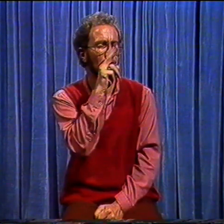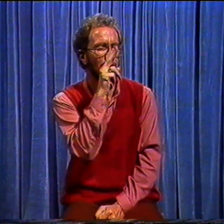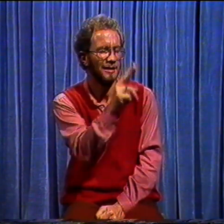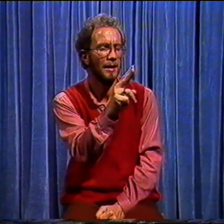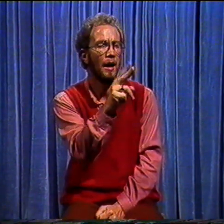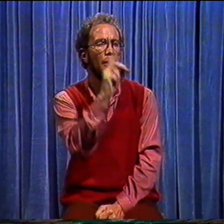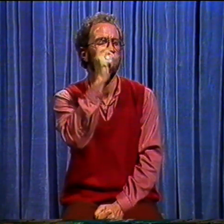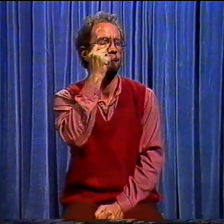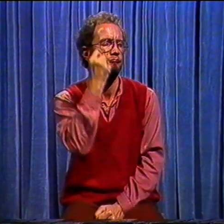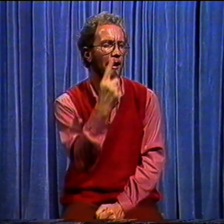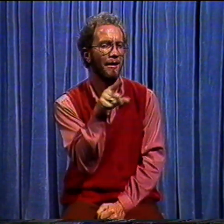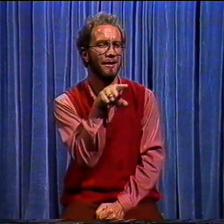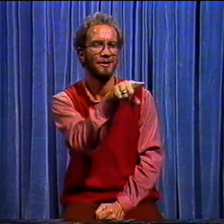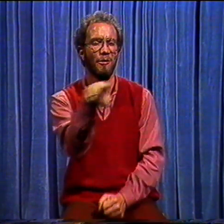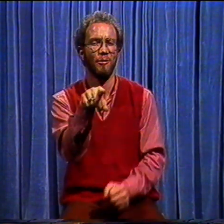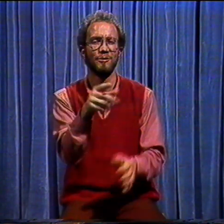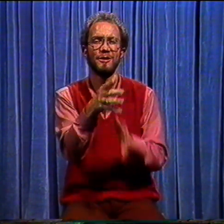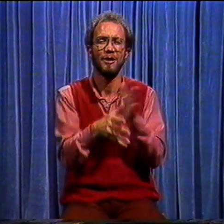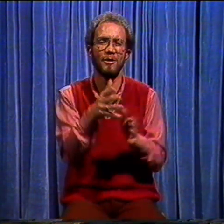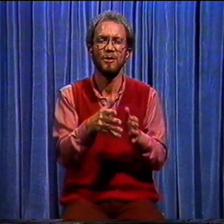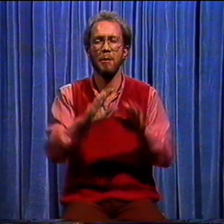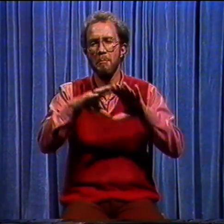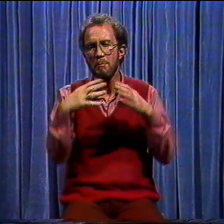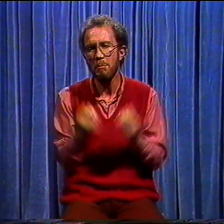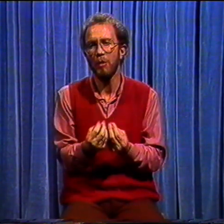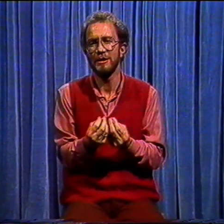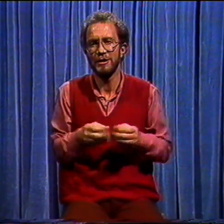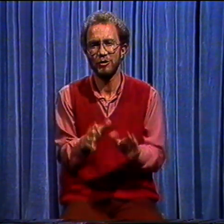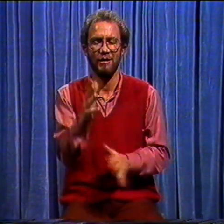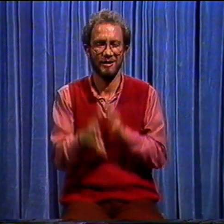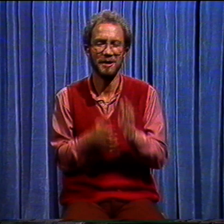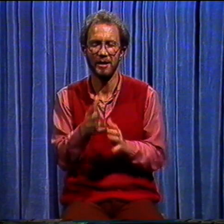and easier to see and recognize these multi-channel signs.